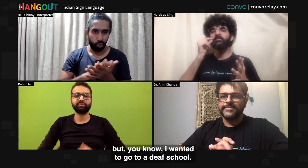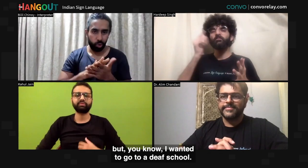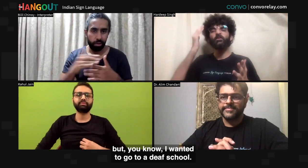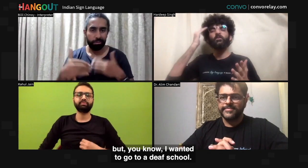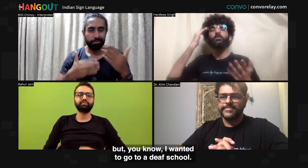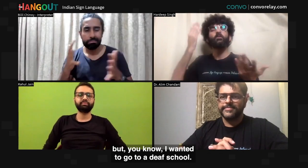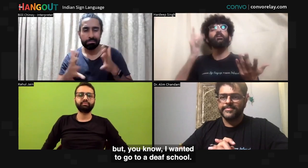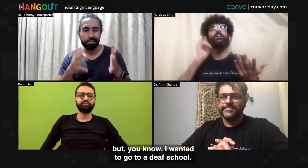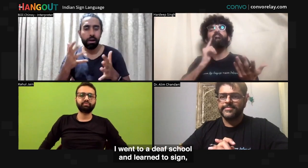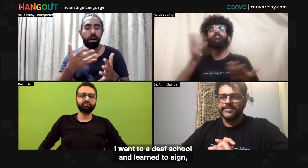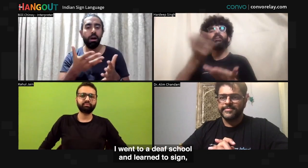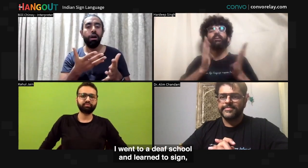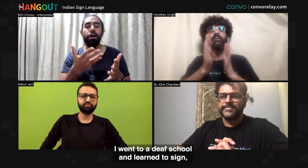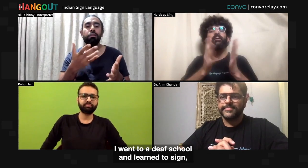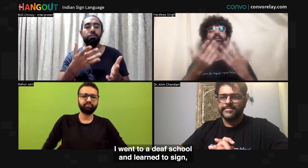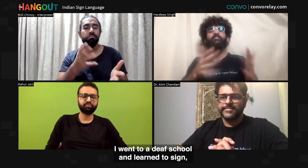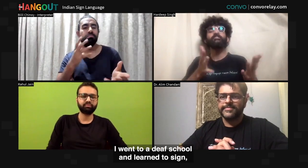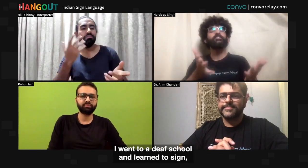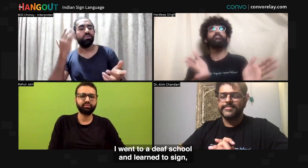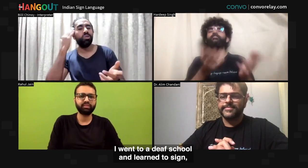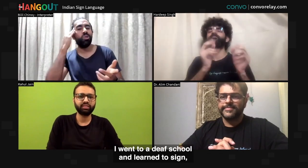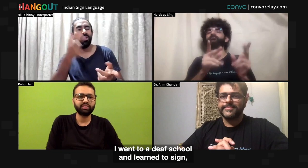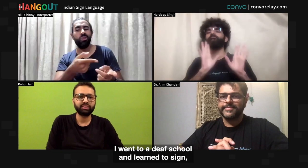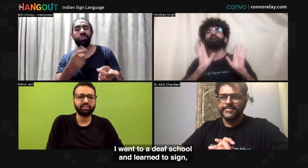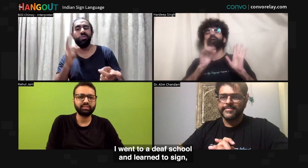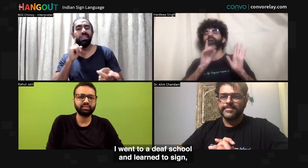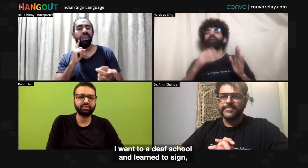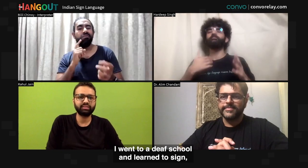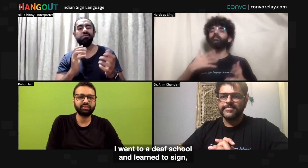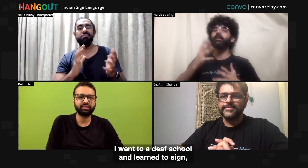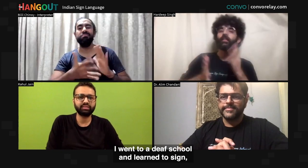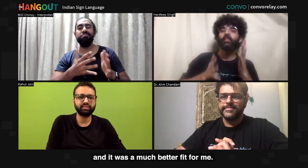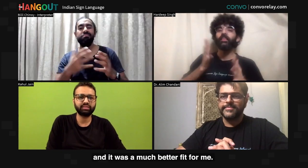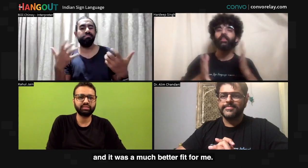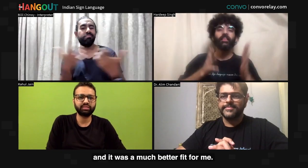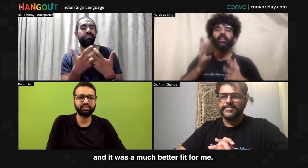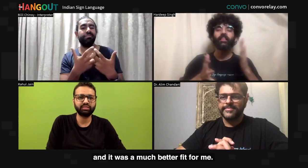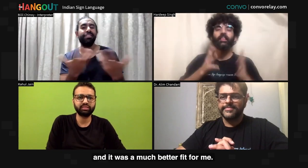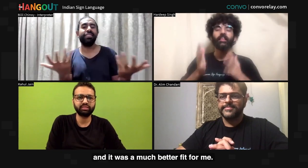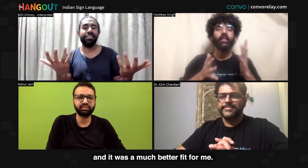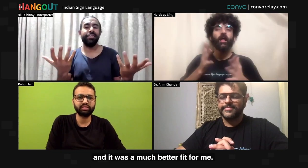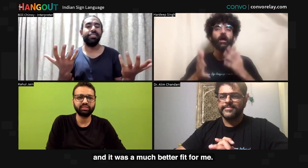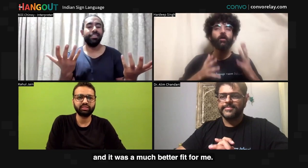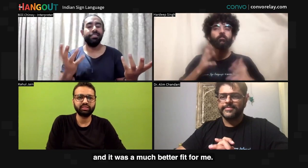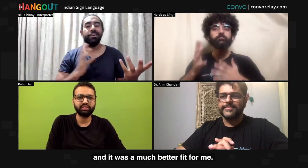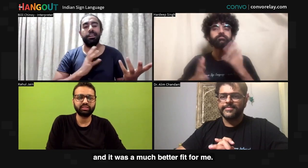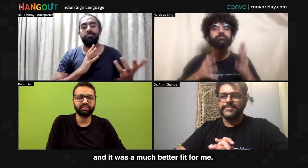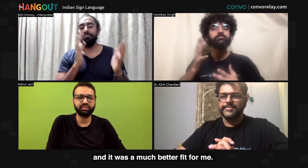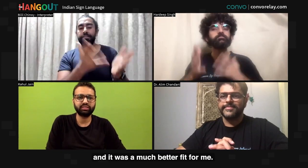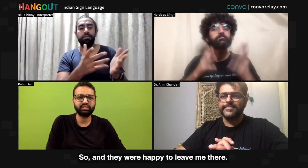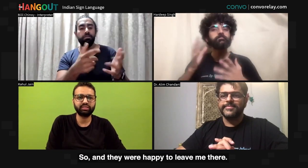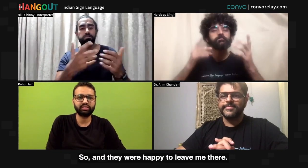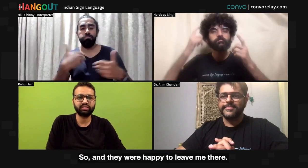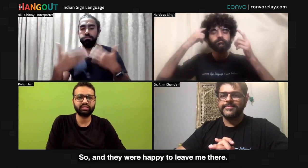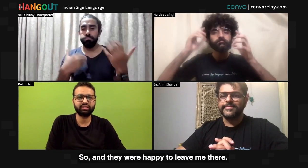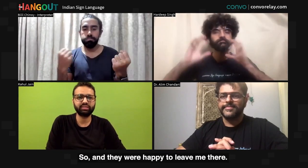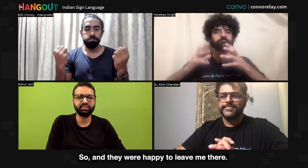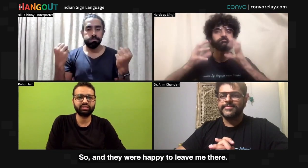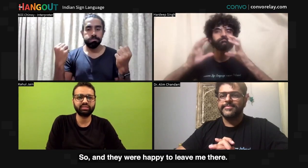wanted to go to deaf school. Well, I went to a deaf school and learned to sign, and it was a much better fit for me. So, and